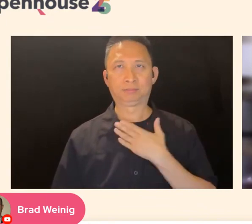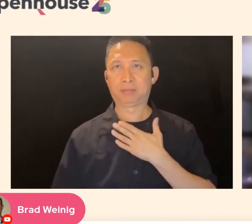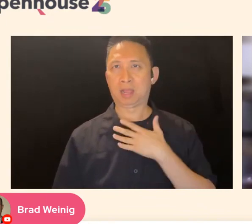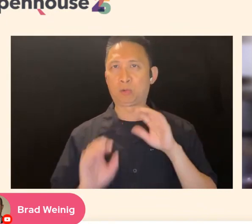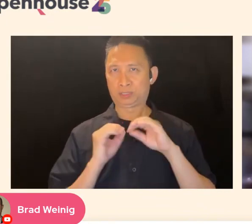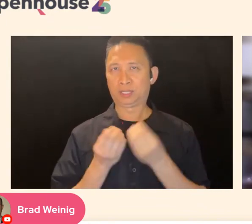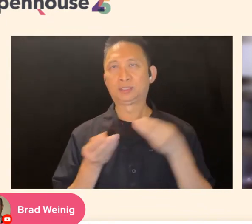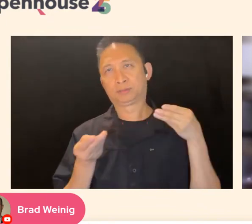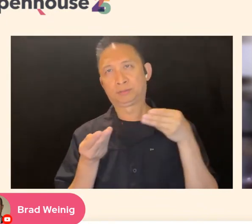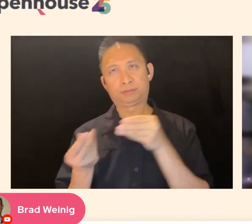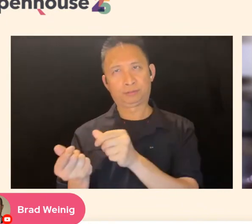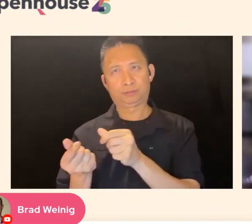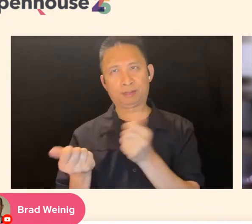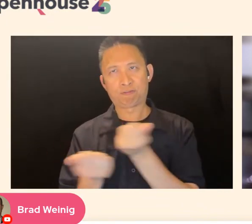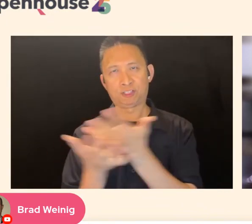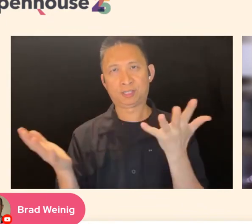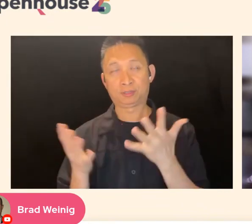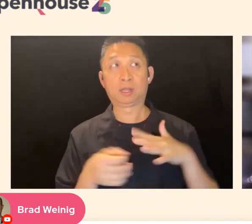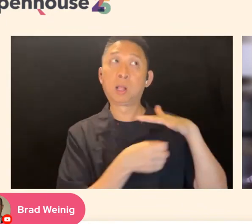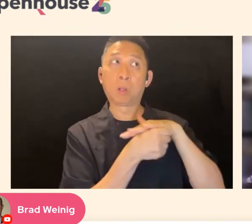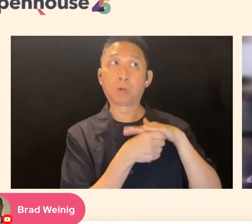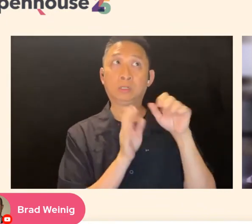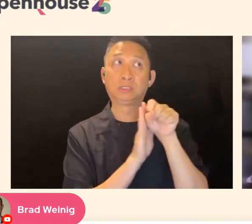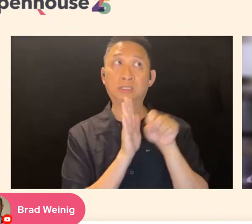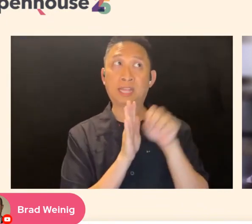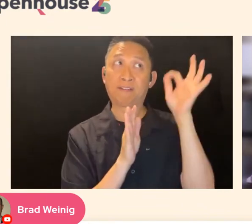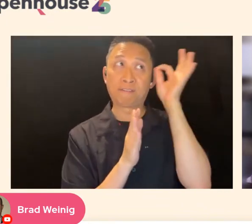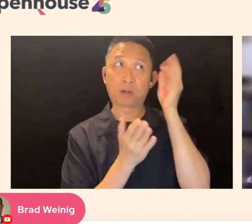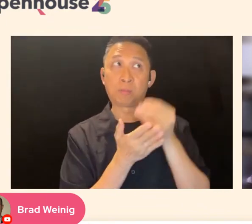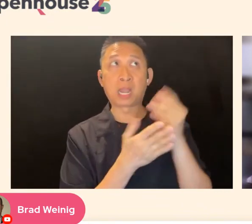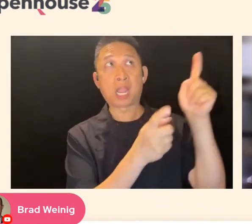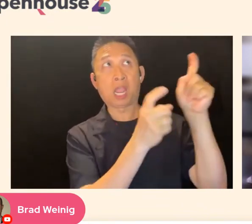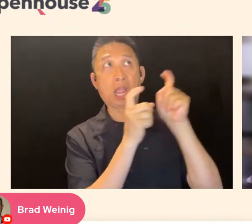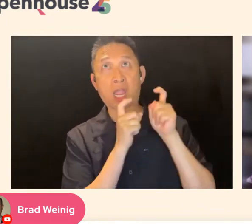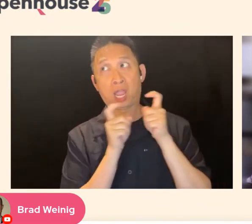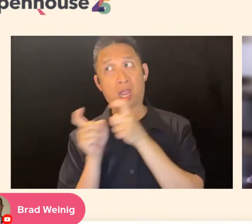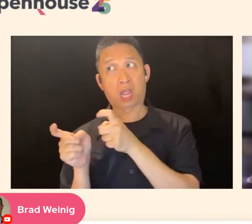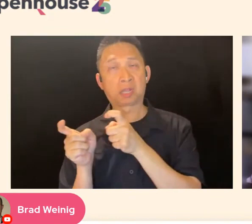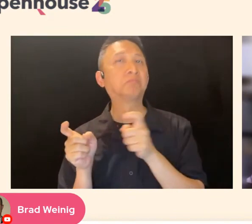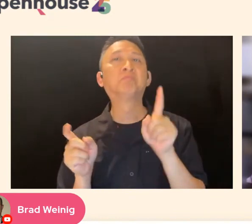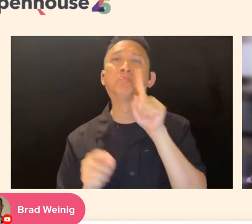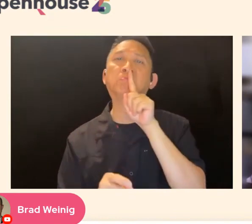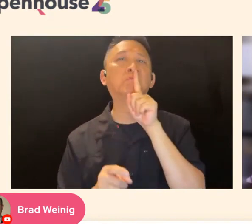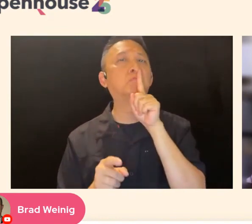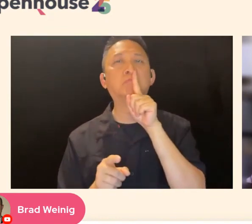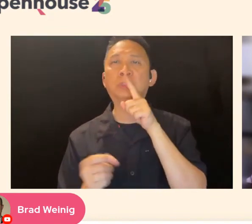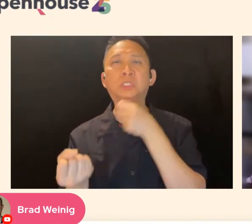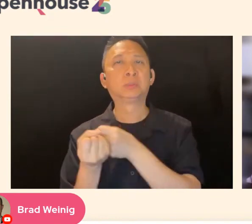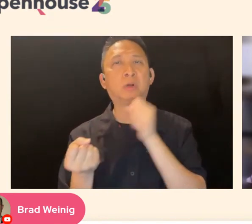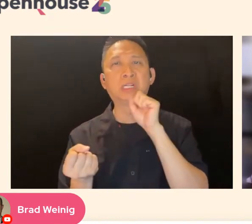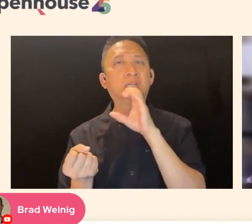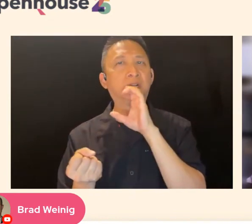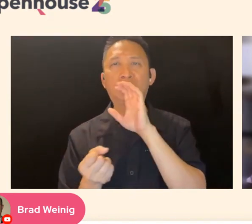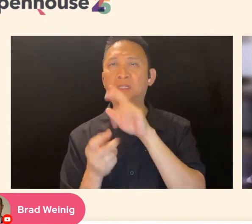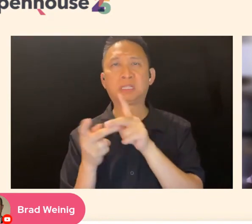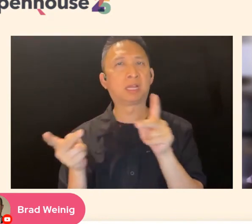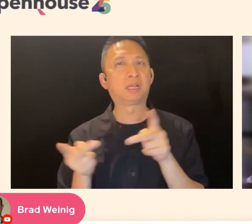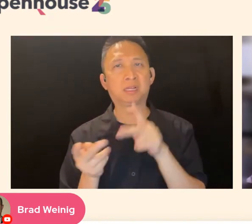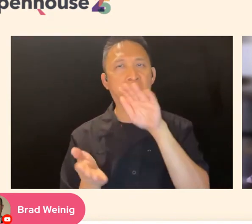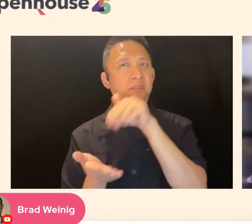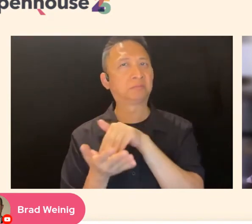we do not receive any local, state, or federal subsidies for Shady Pines. Um,